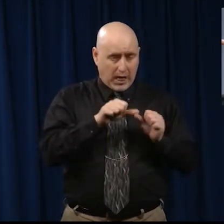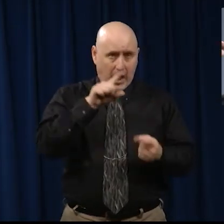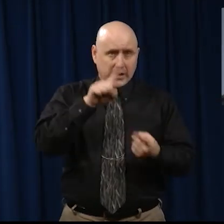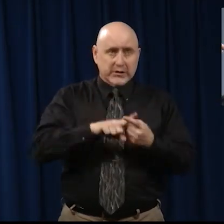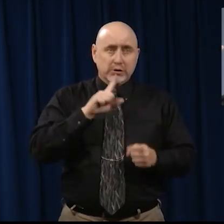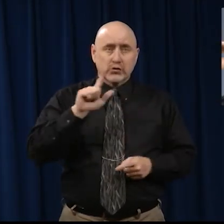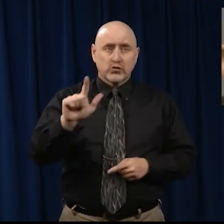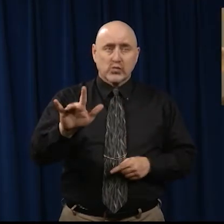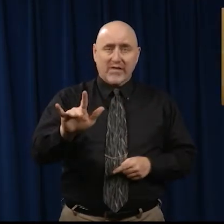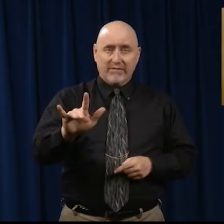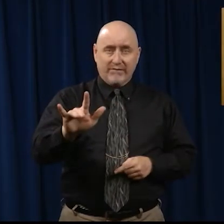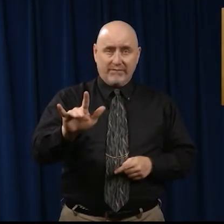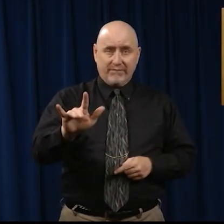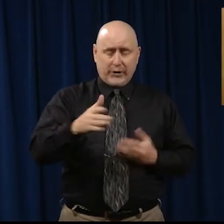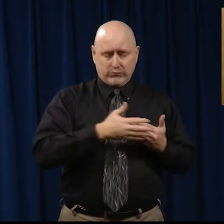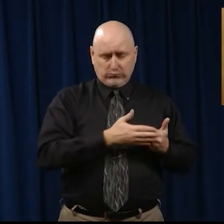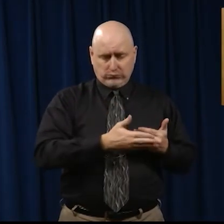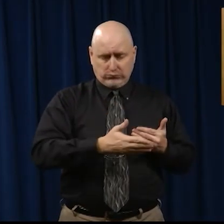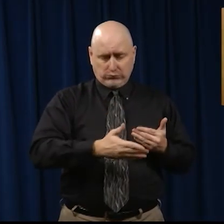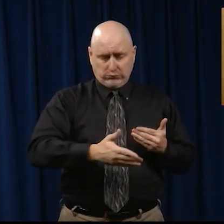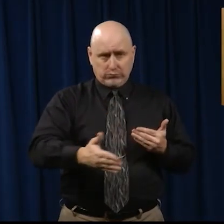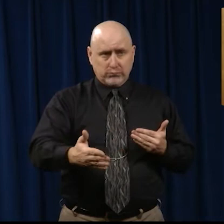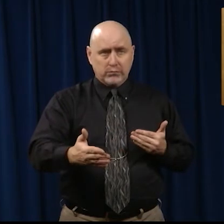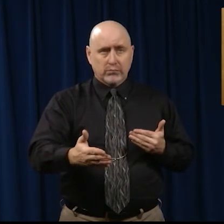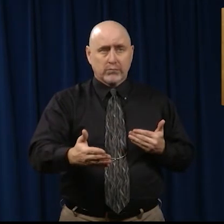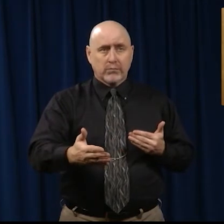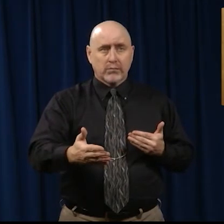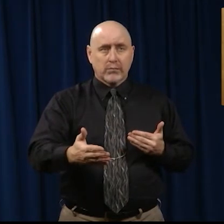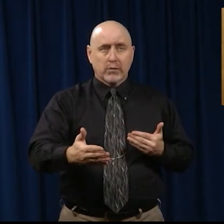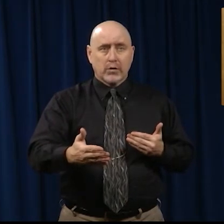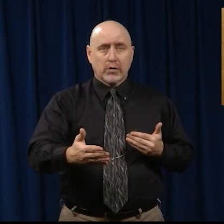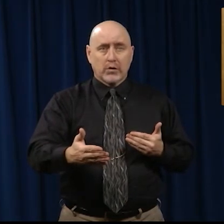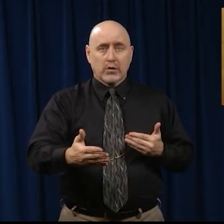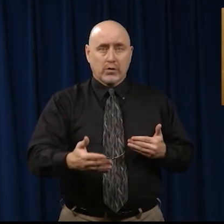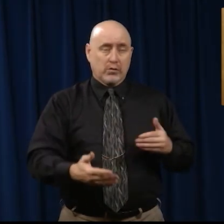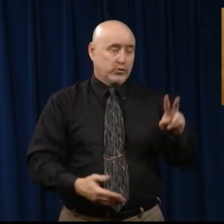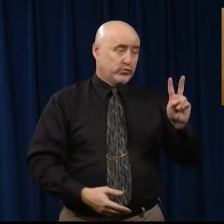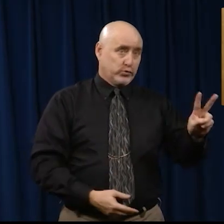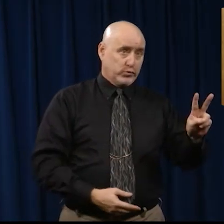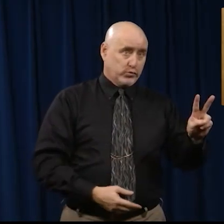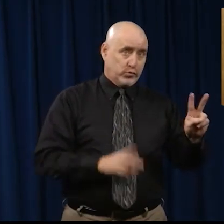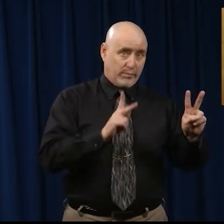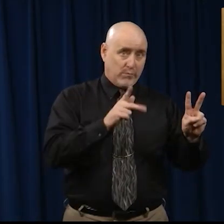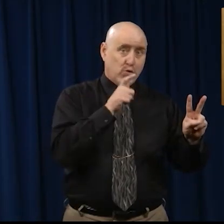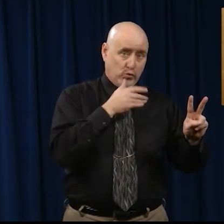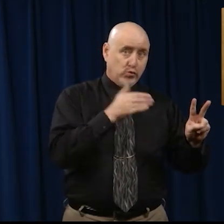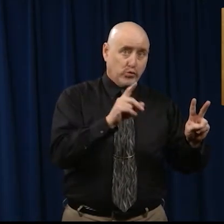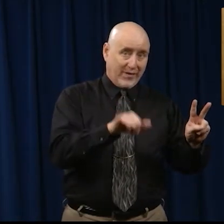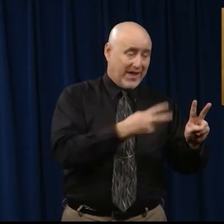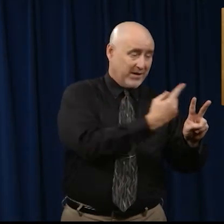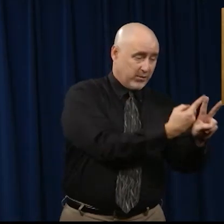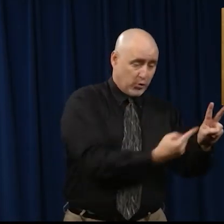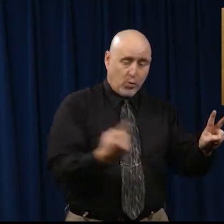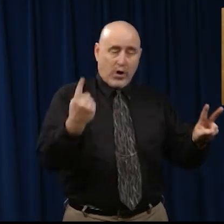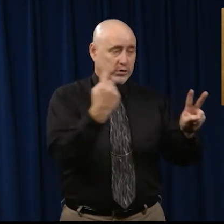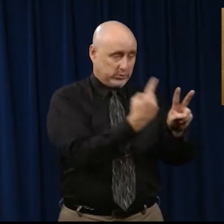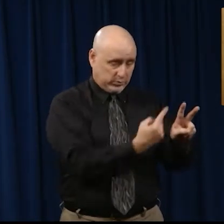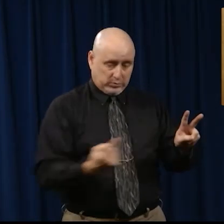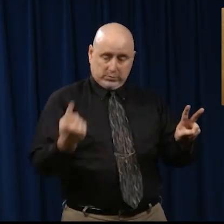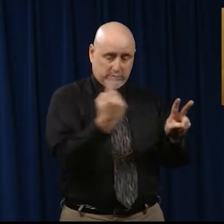remain so until the age of 25, that 1 out of every 2 people who do that are